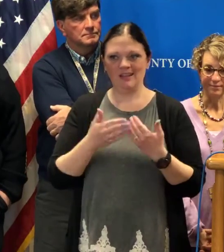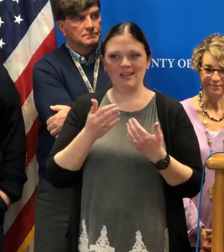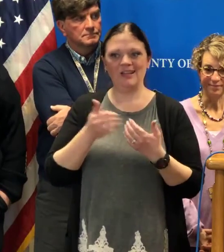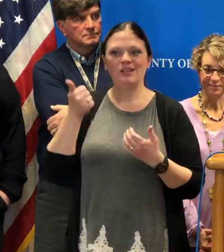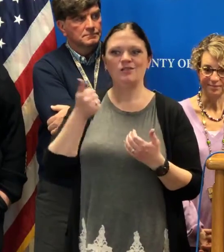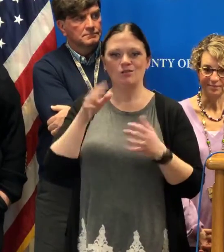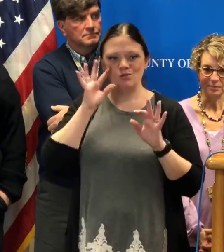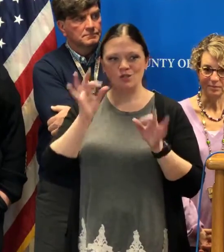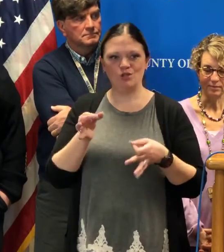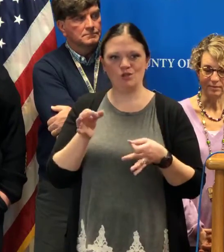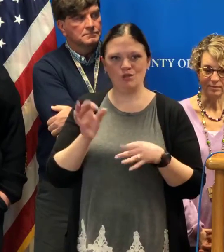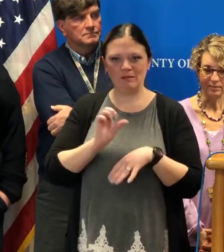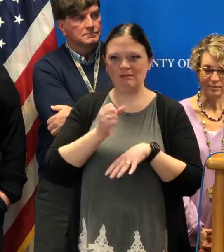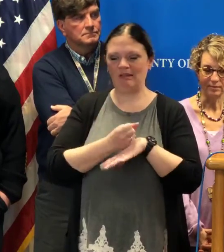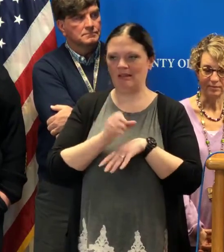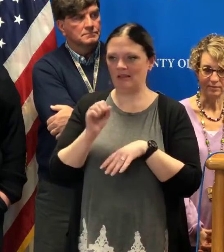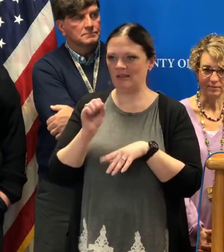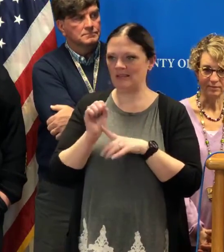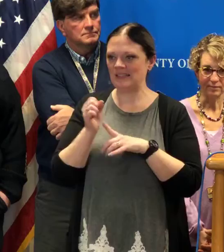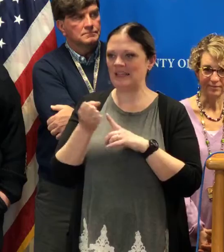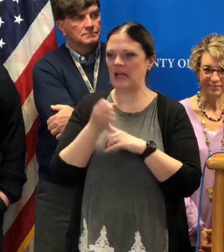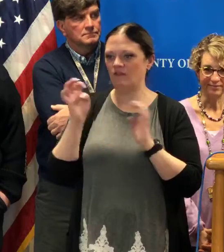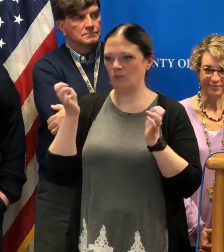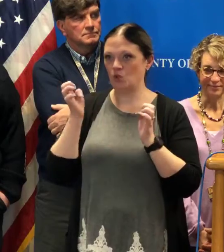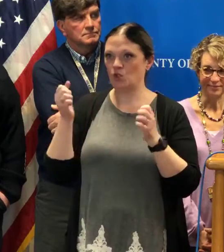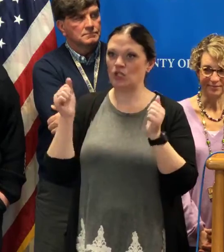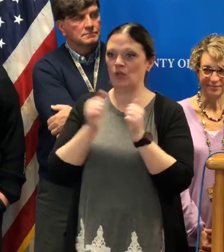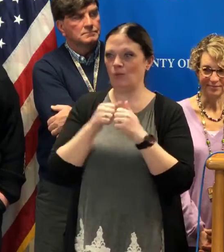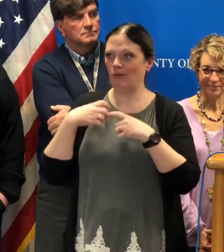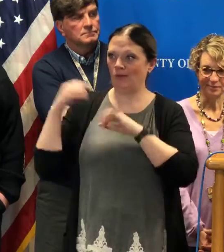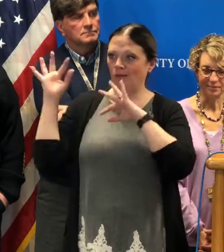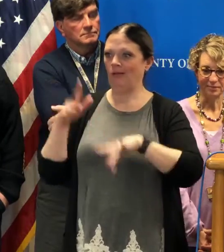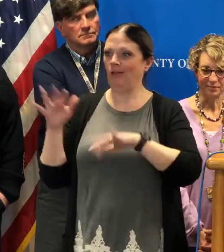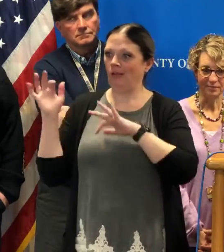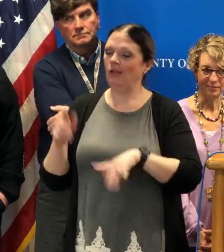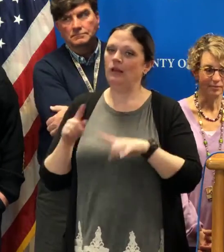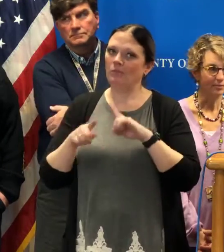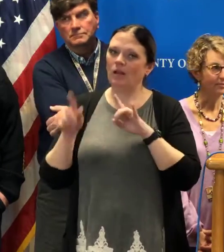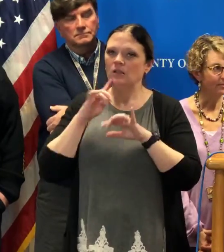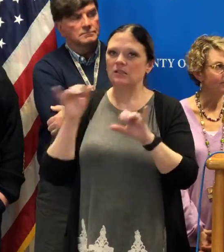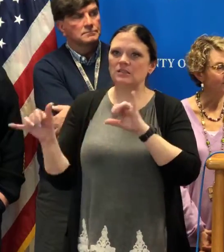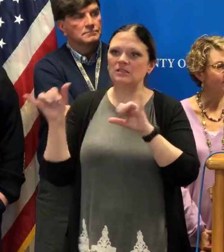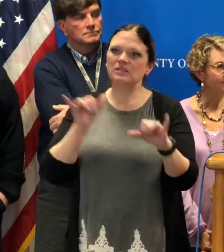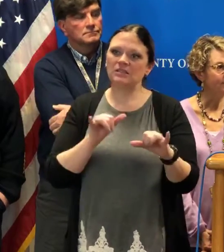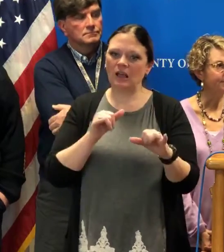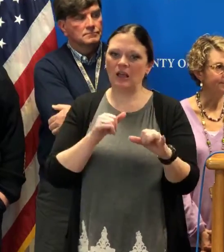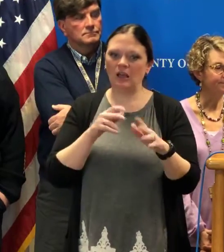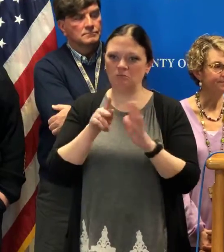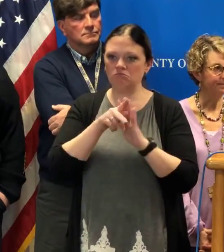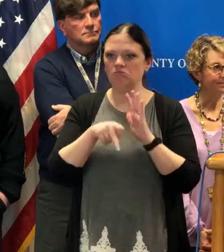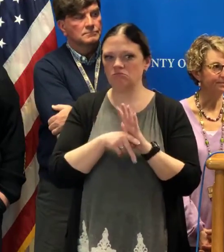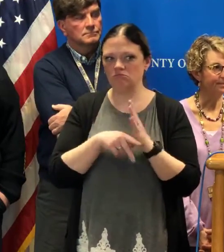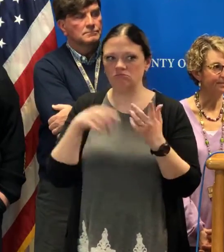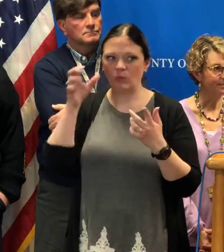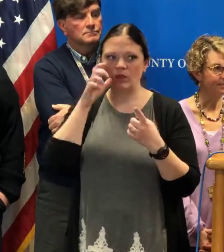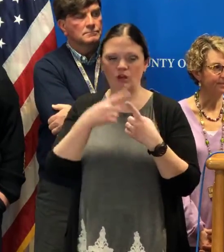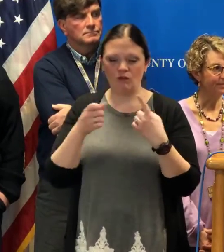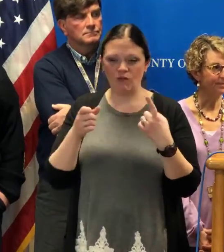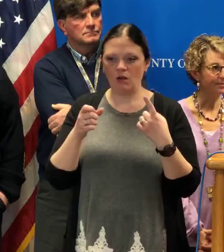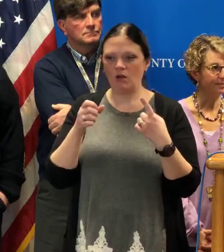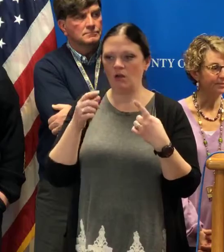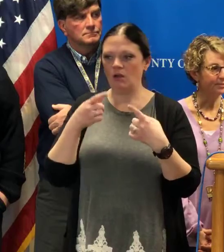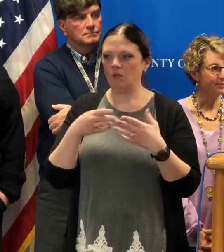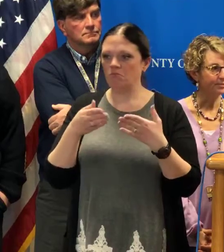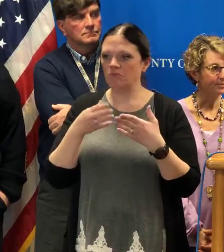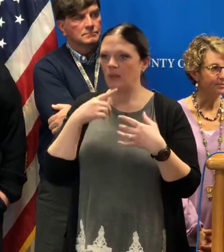probably to determine a state of emergency when you have a blizzard, but it's the same protocols that we hear from our Department of Public Works,